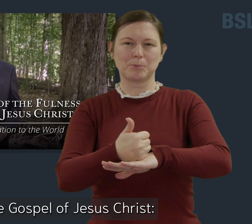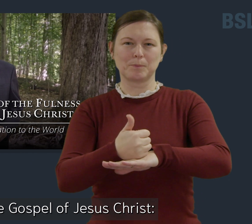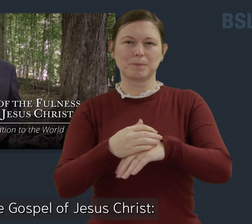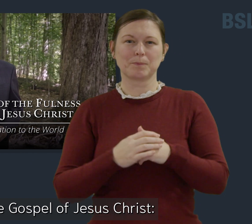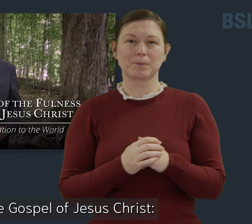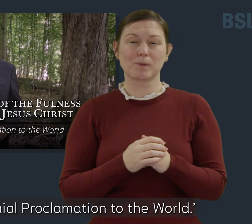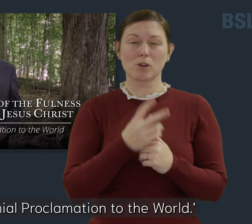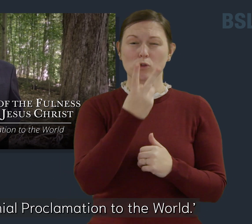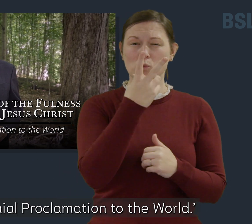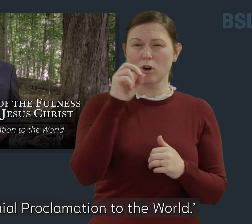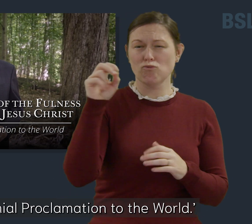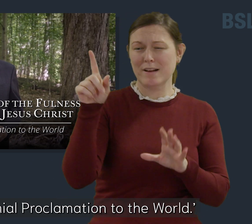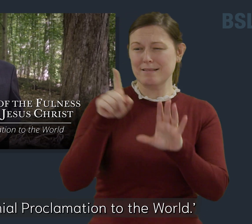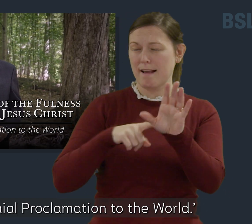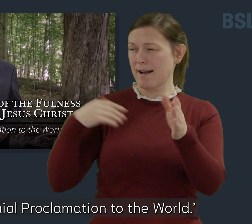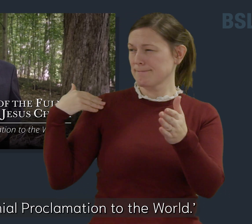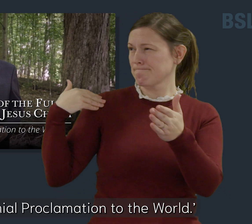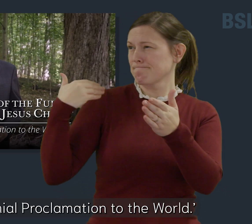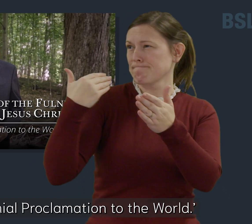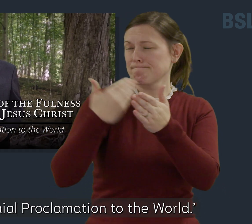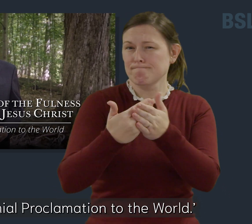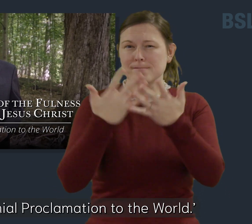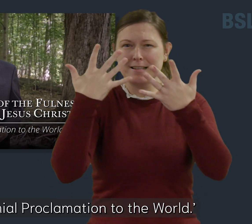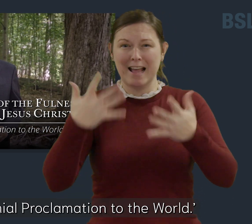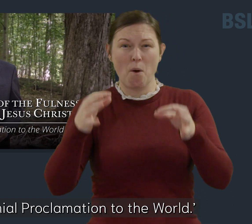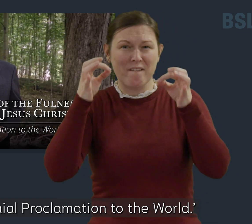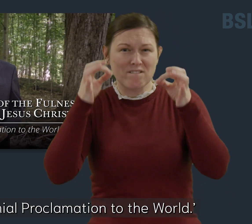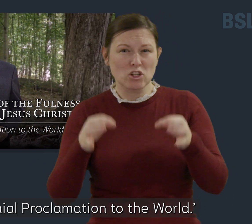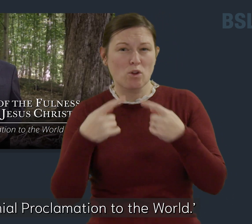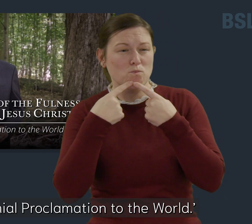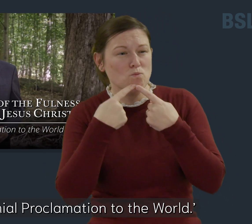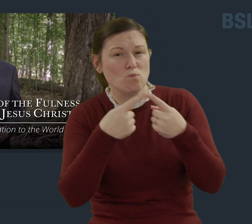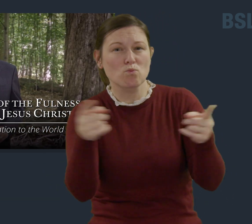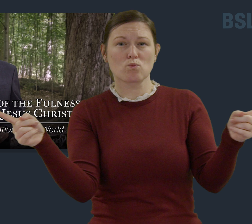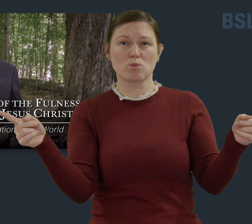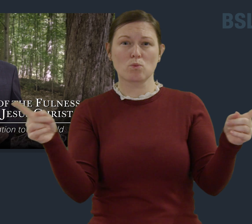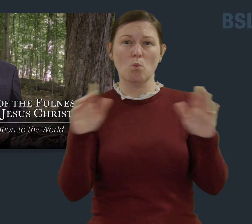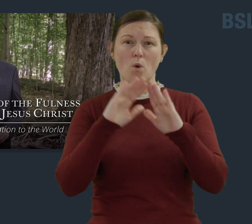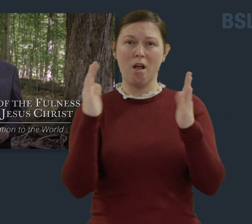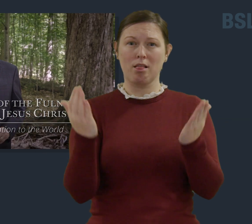Christ, a Bicentennial Proclamation to the World.